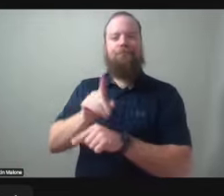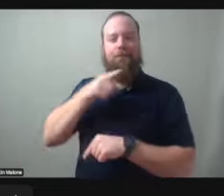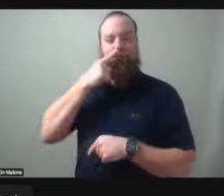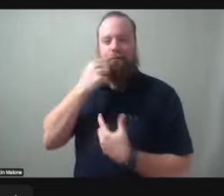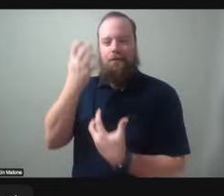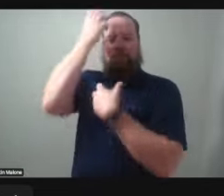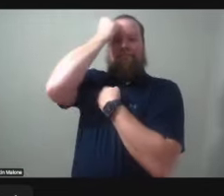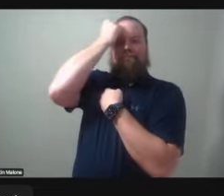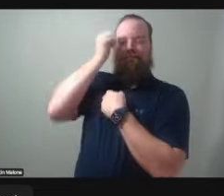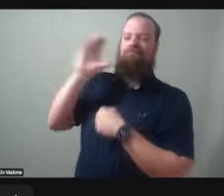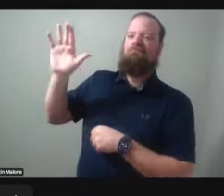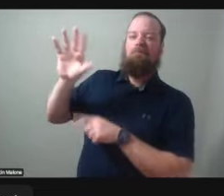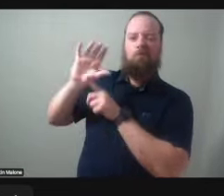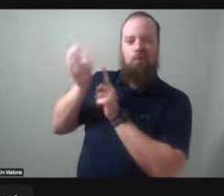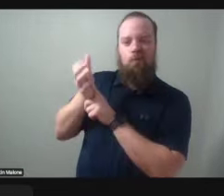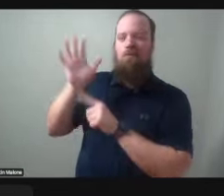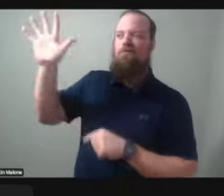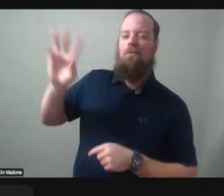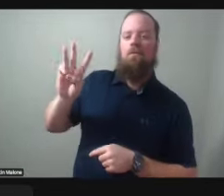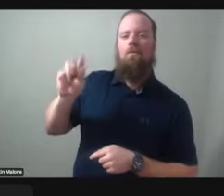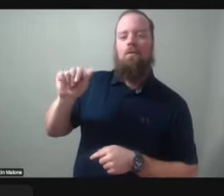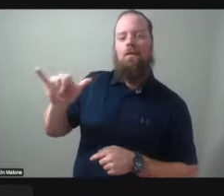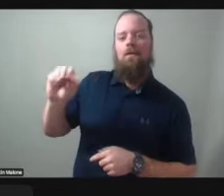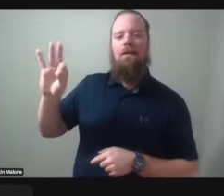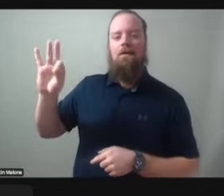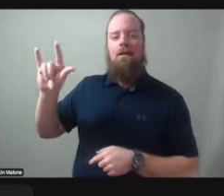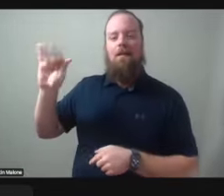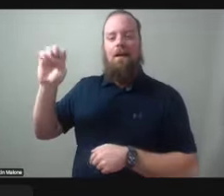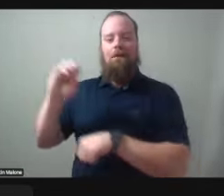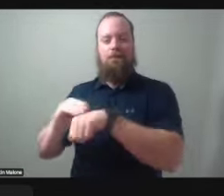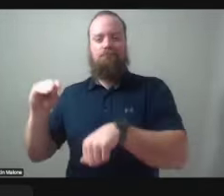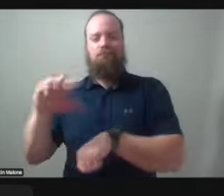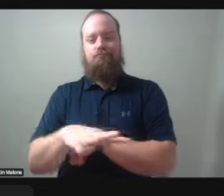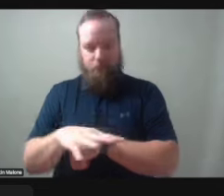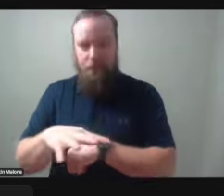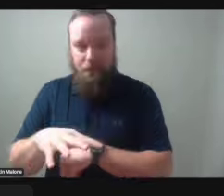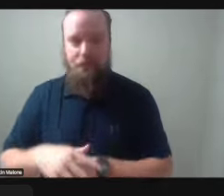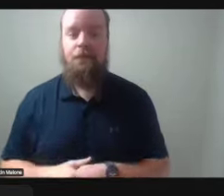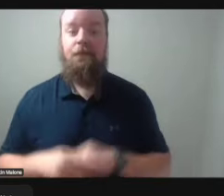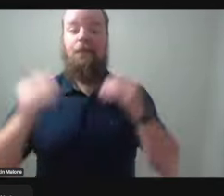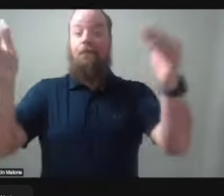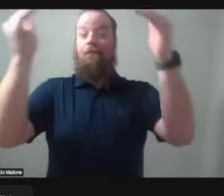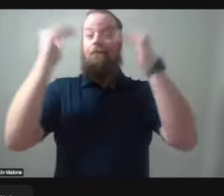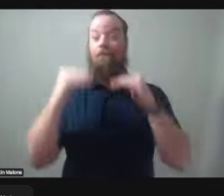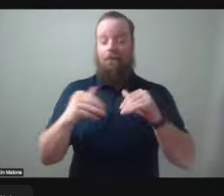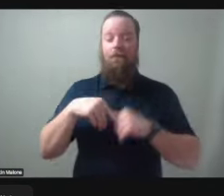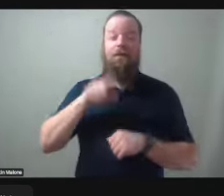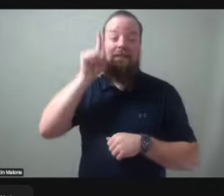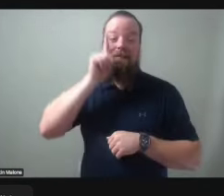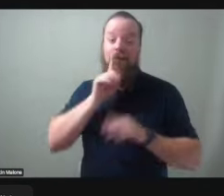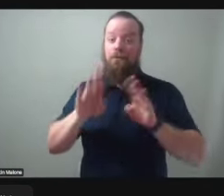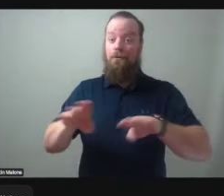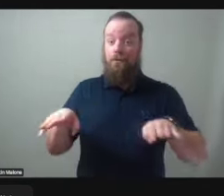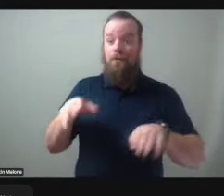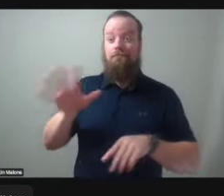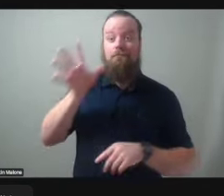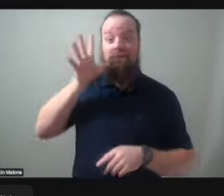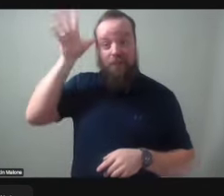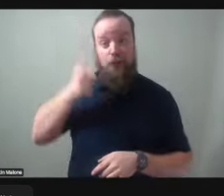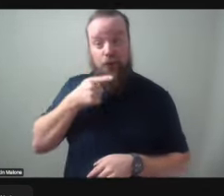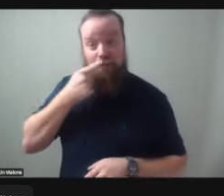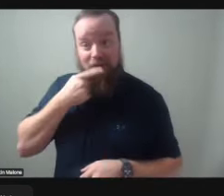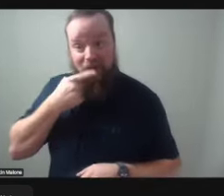we have deaf children who might be the first deaf person in their family, and they are